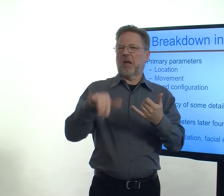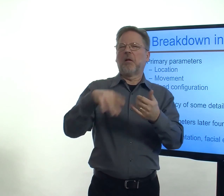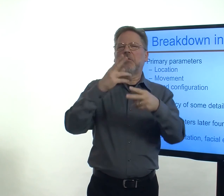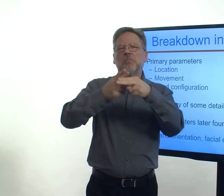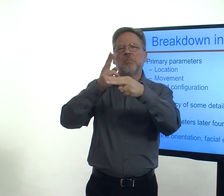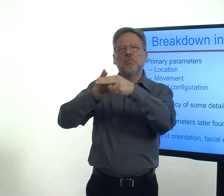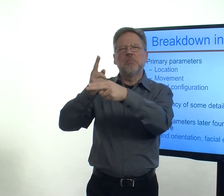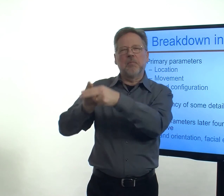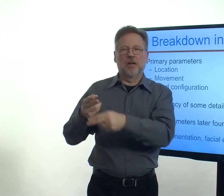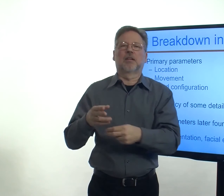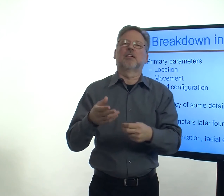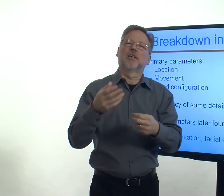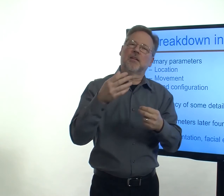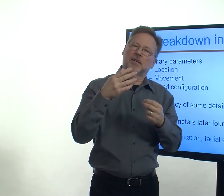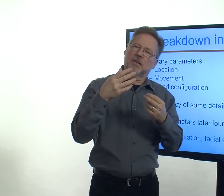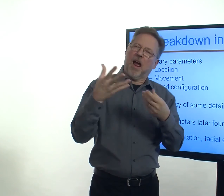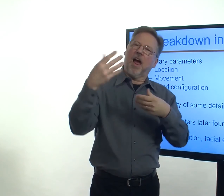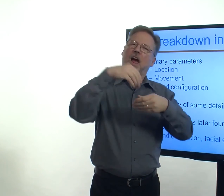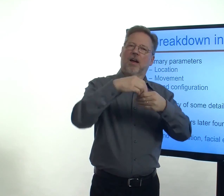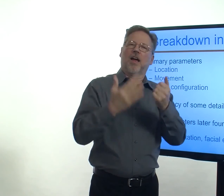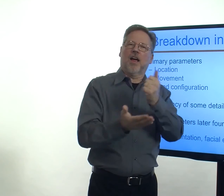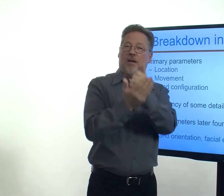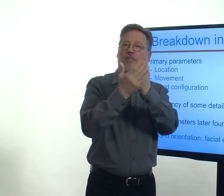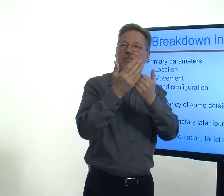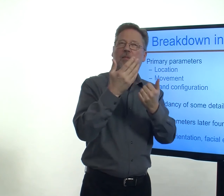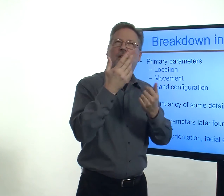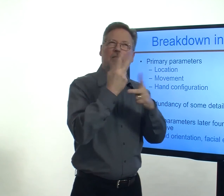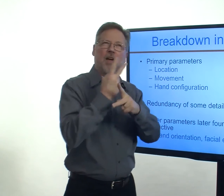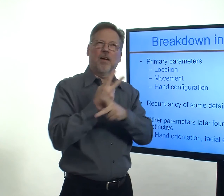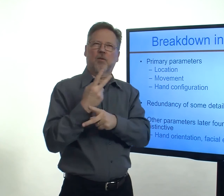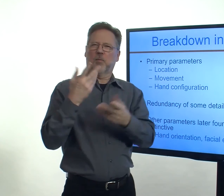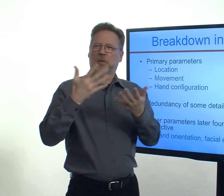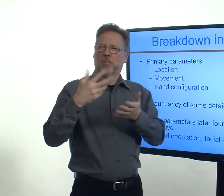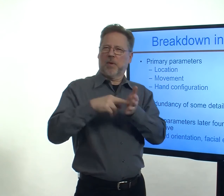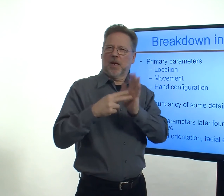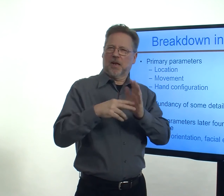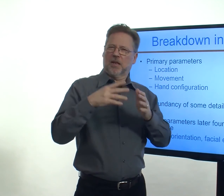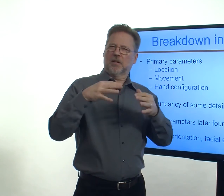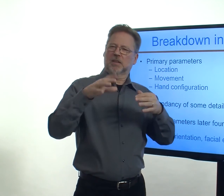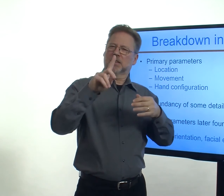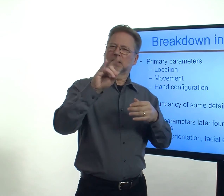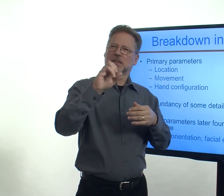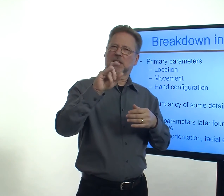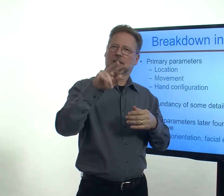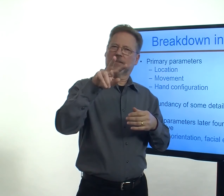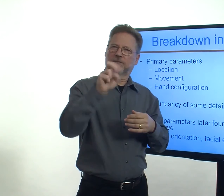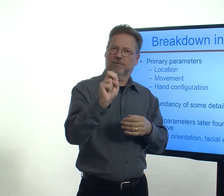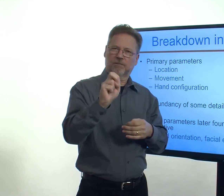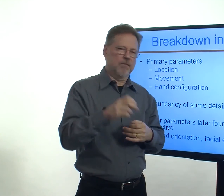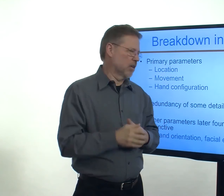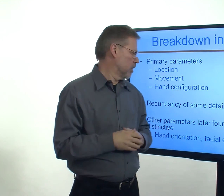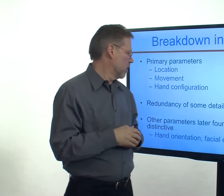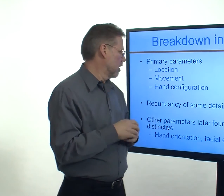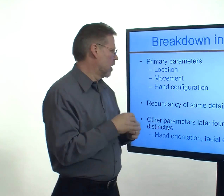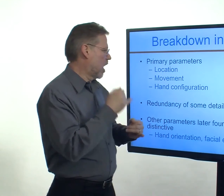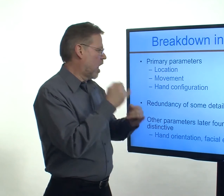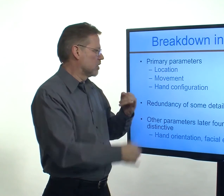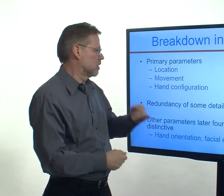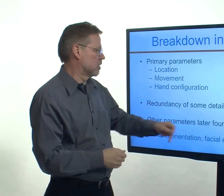Now, those examples can help you figure out what it means to be linguistically distinctive. And that relates to the last